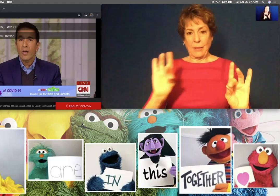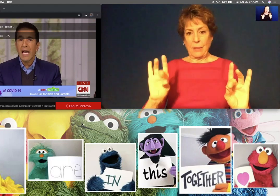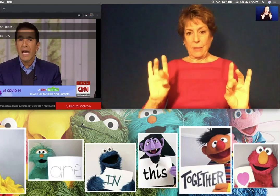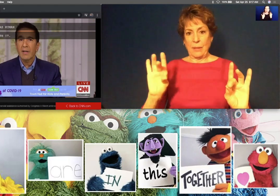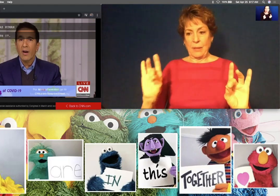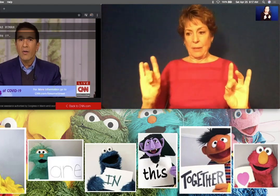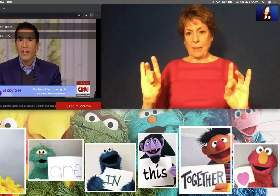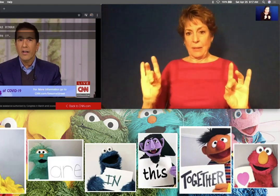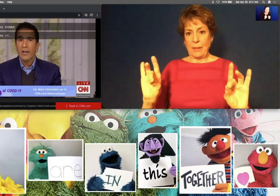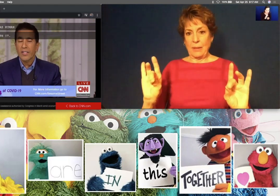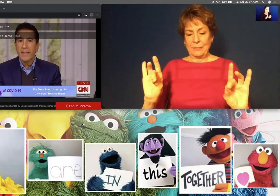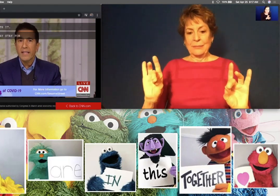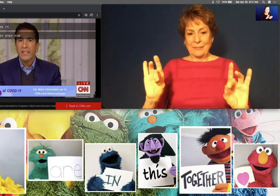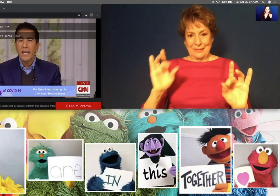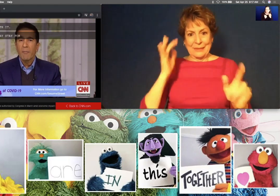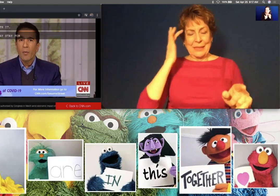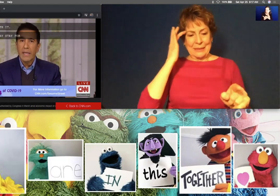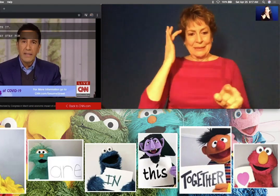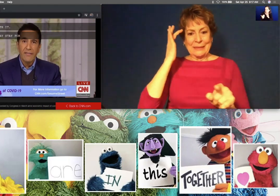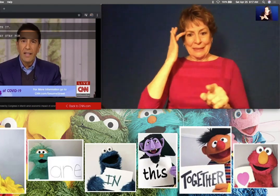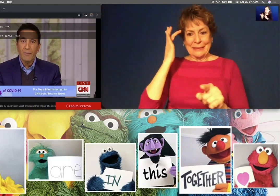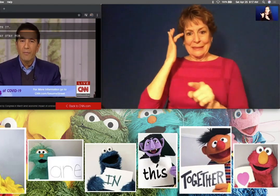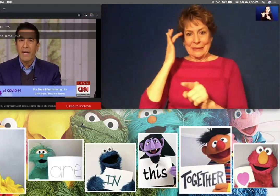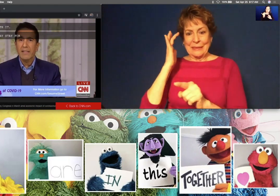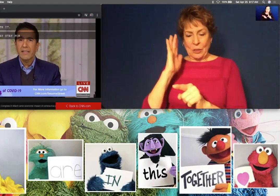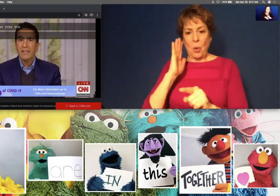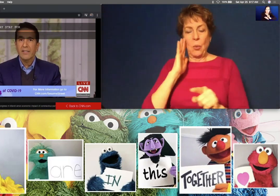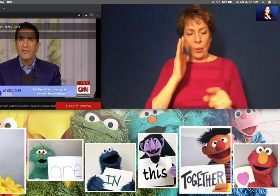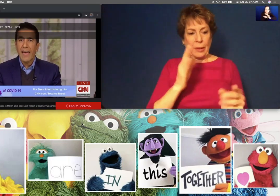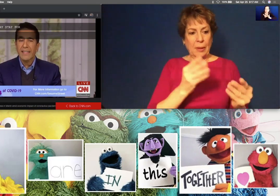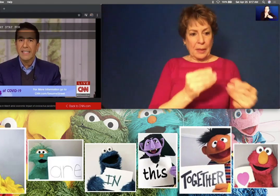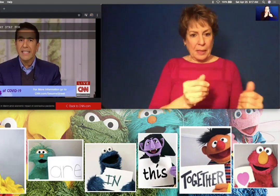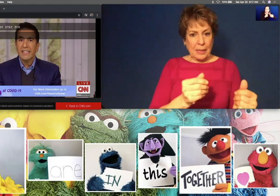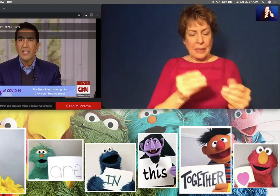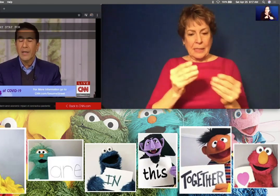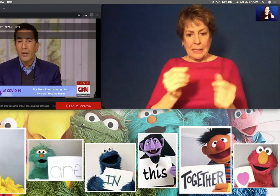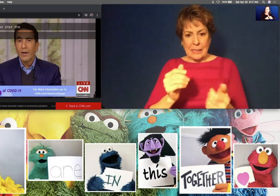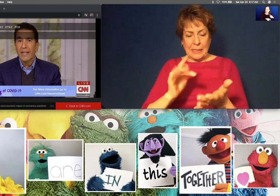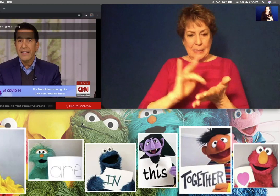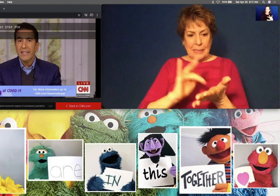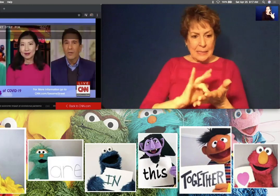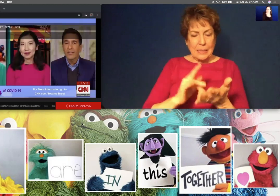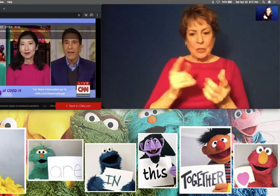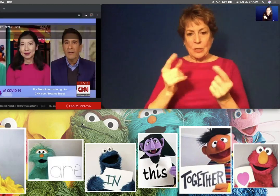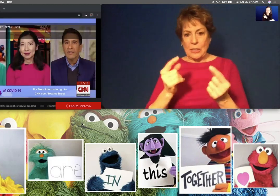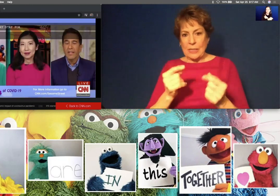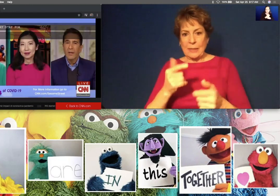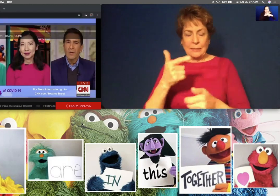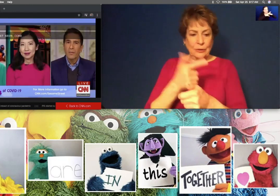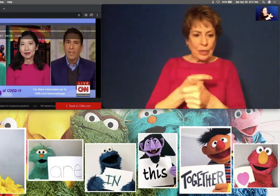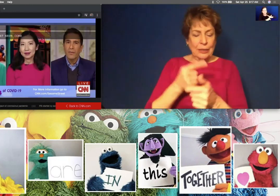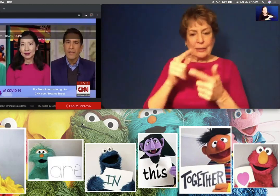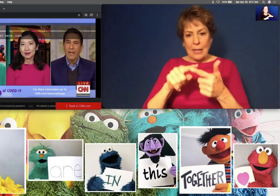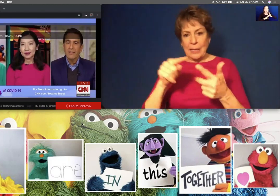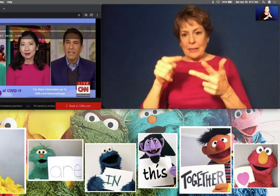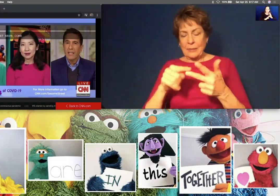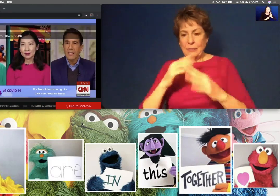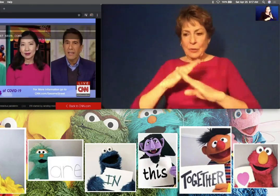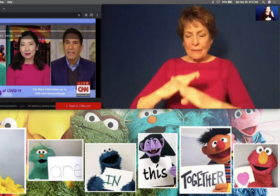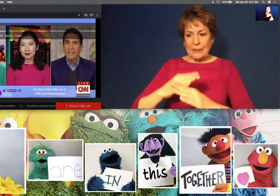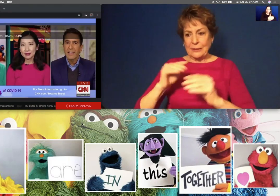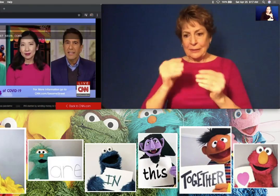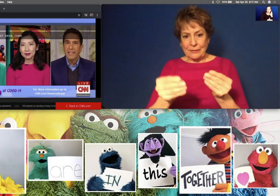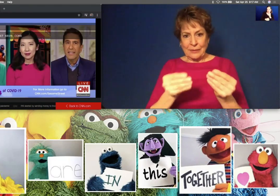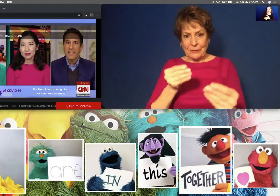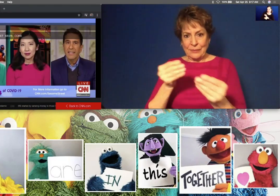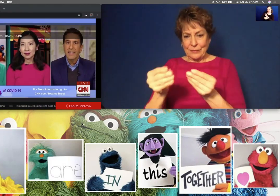may stay for a while. There's viruses that have come, you know, long time ago and are still with us, but we develop new medicines, vaccines,